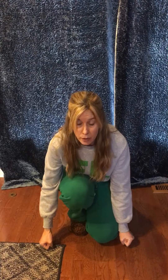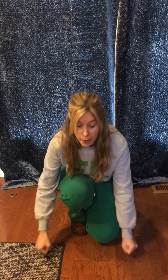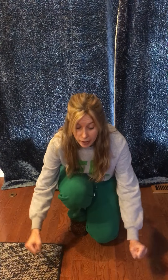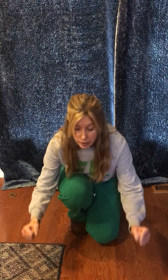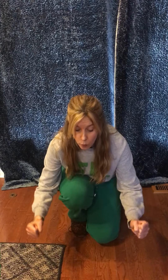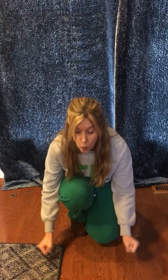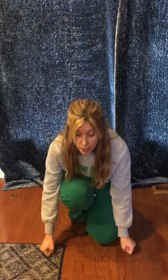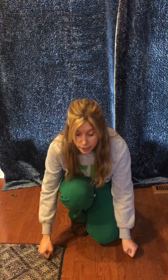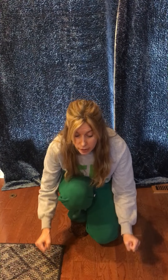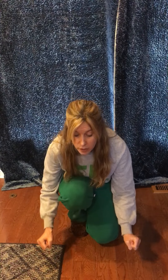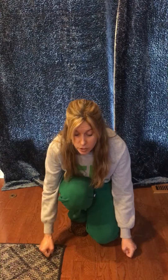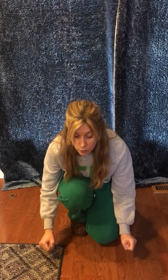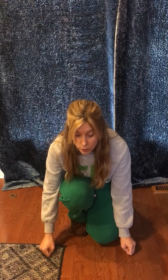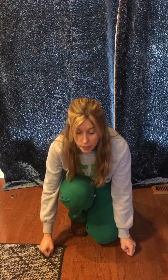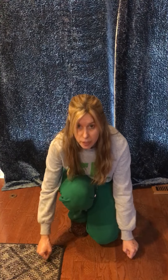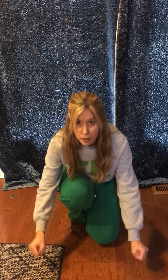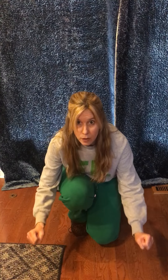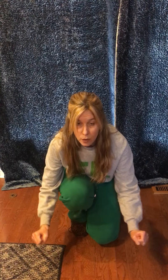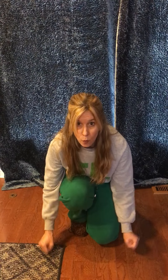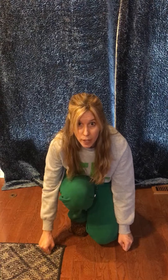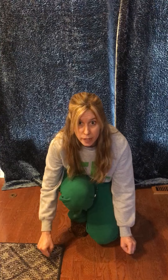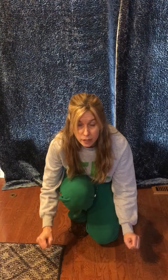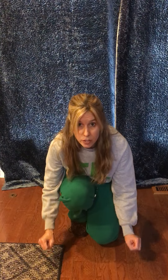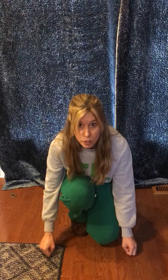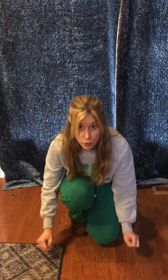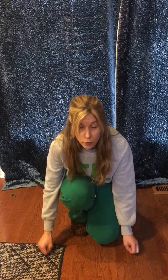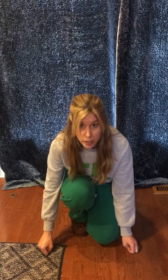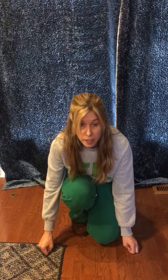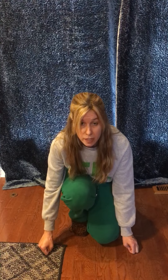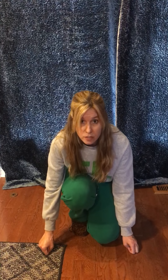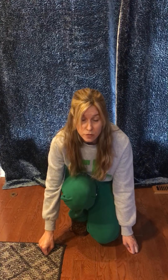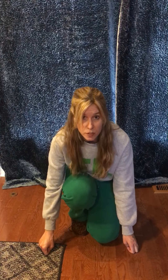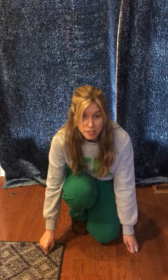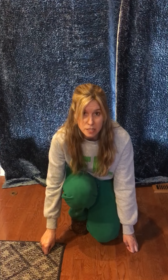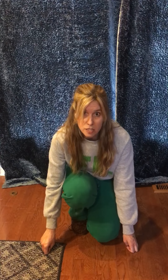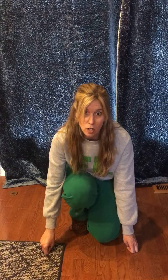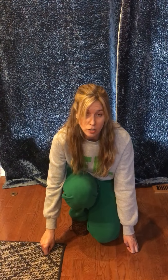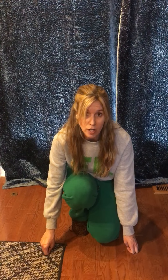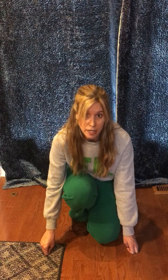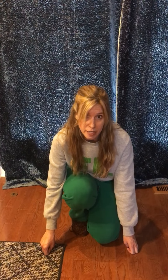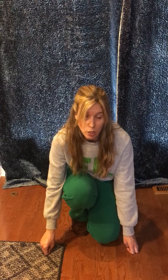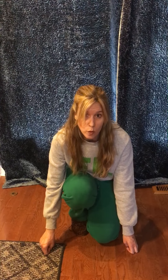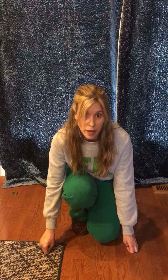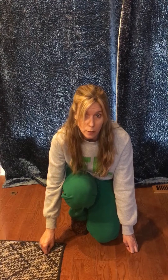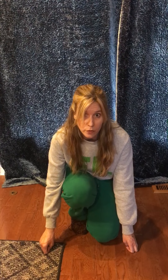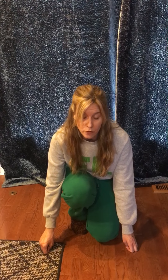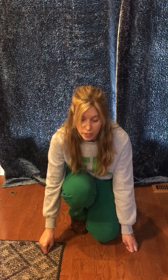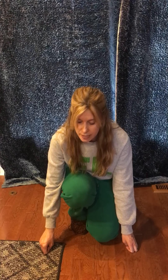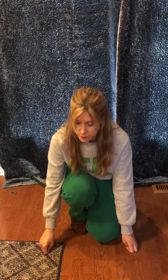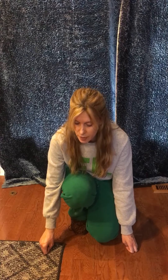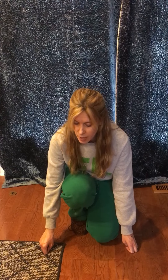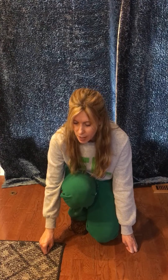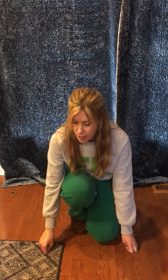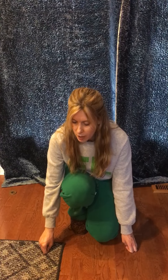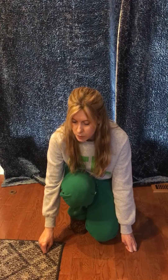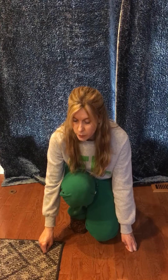ground in 1, 2, 3, 1, 2, 3. So if you listen to the song, you'll kind of hear where that would fit. So we